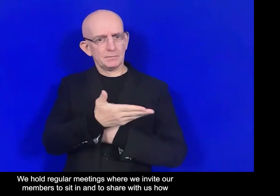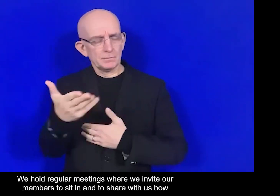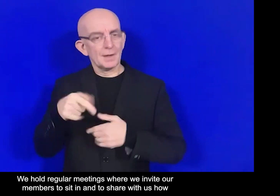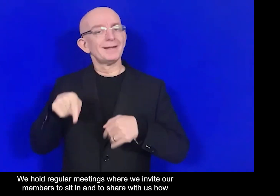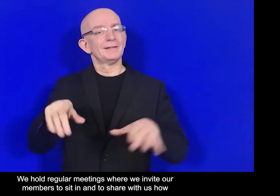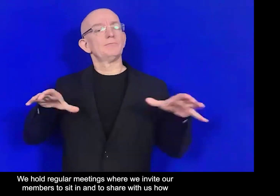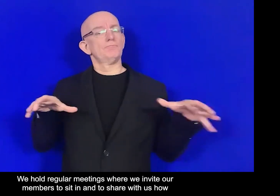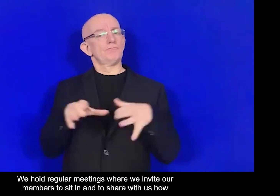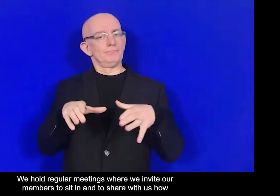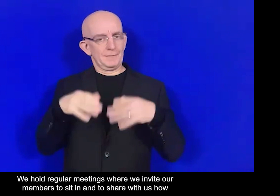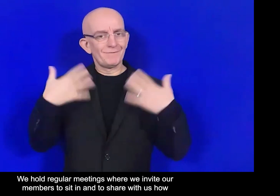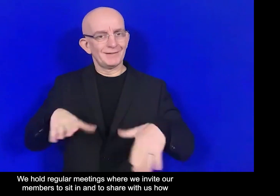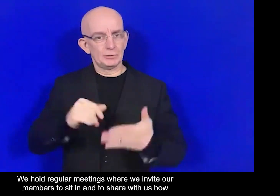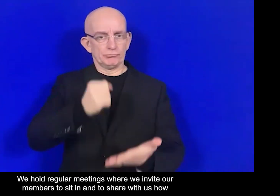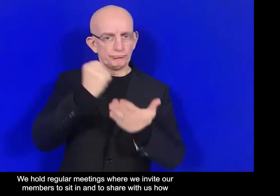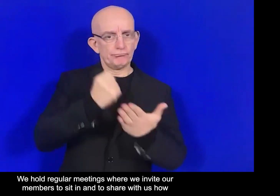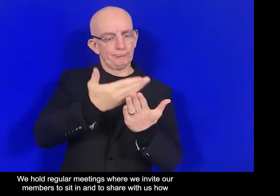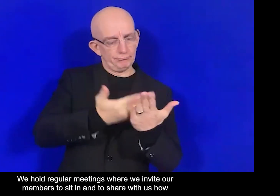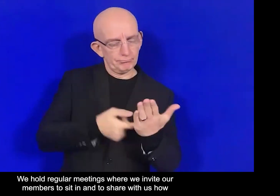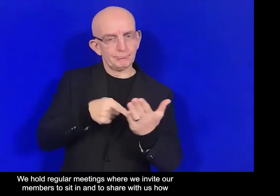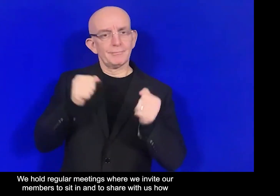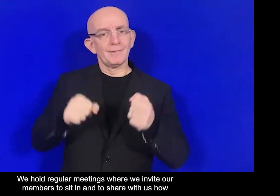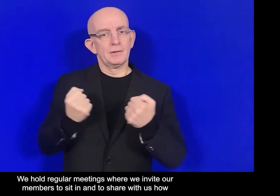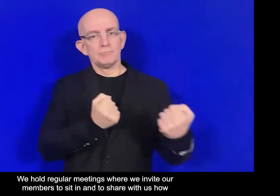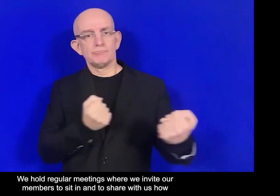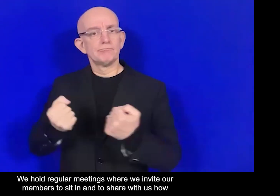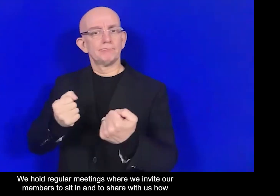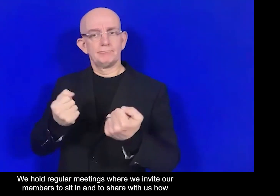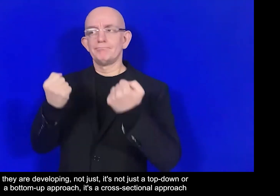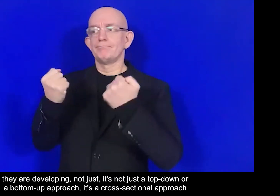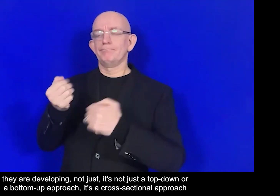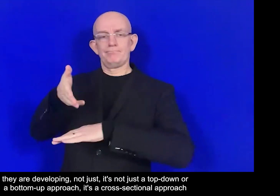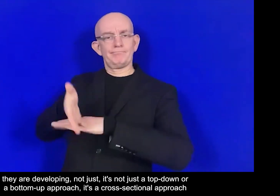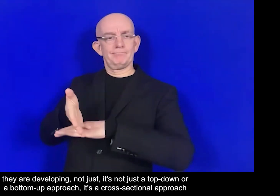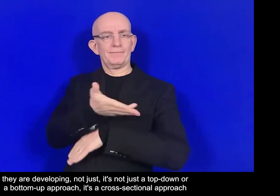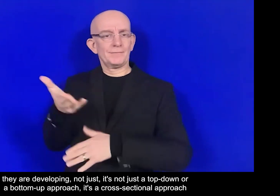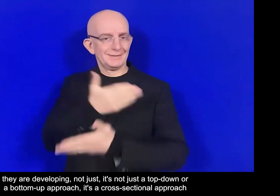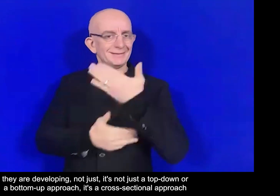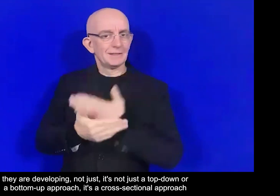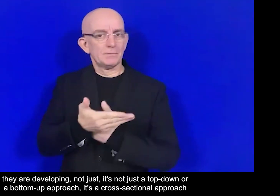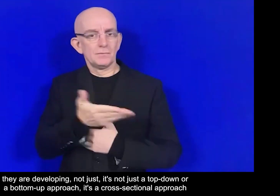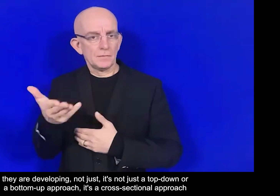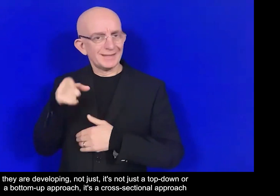meetings where we invite our members to sit in and to share with us how they are developing.